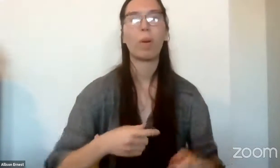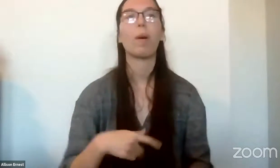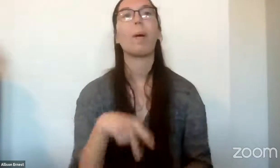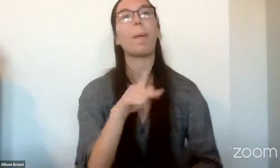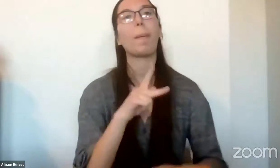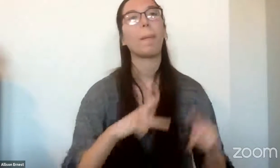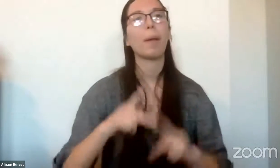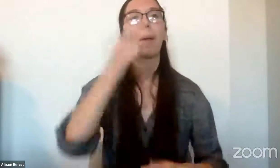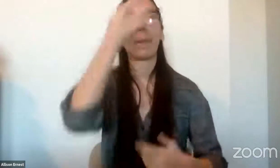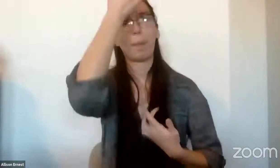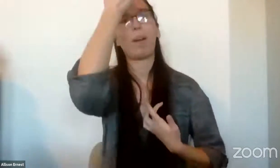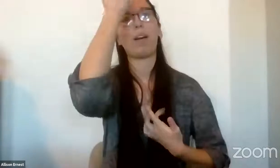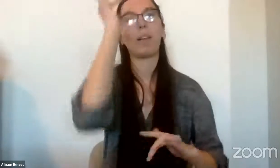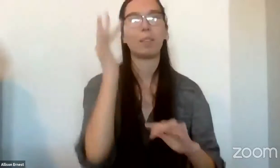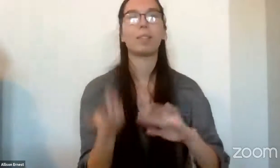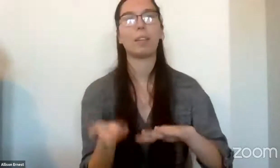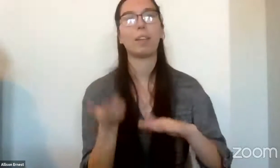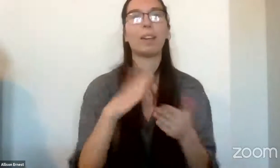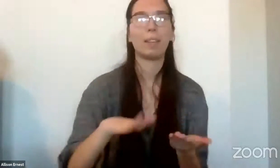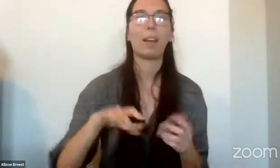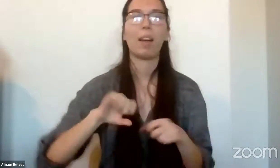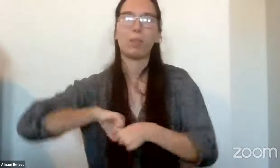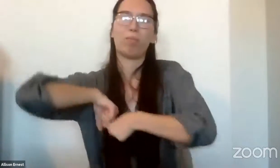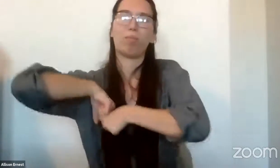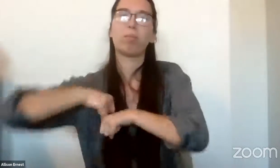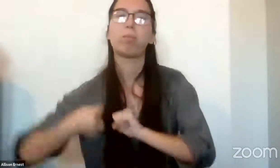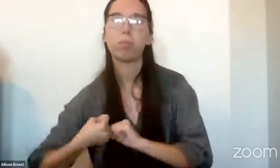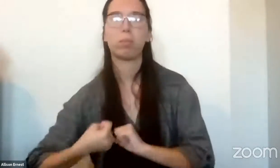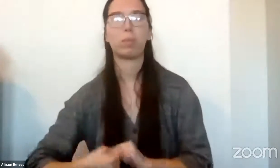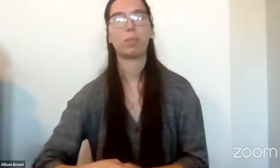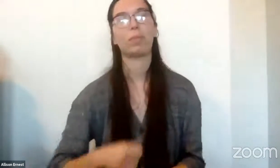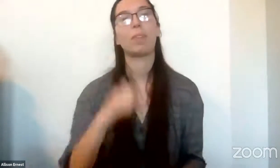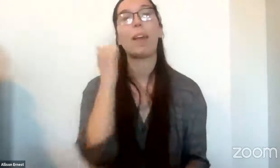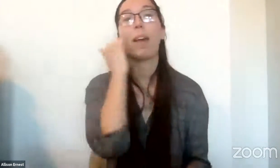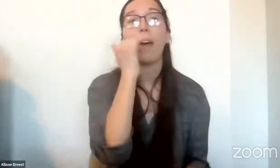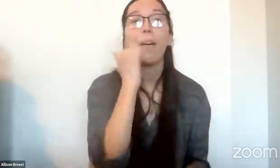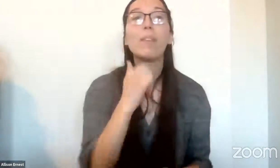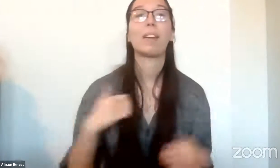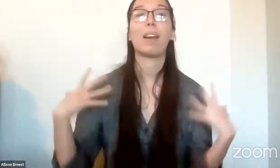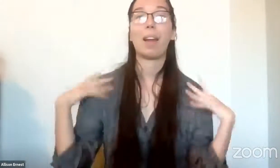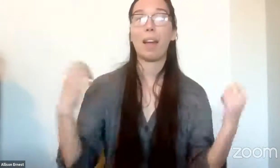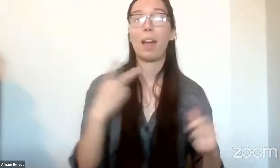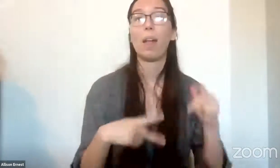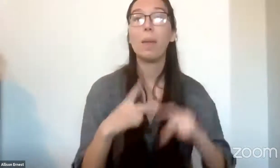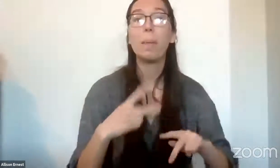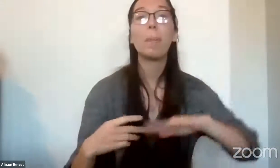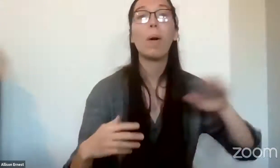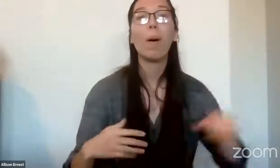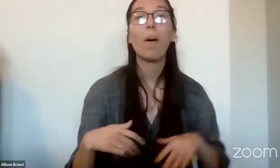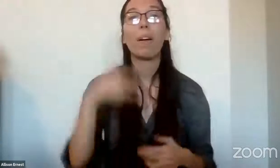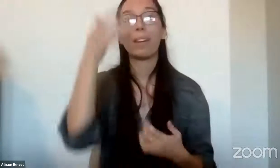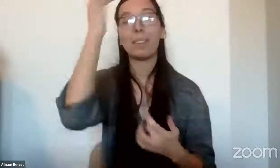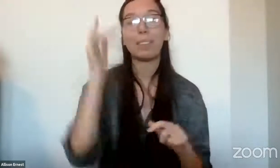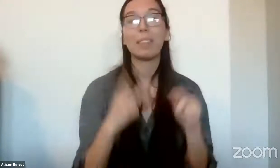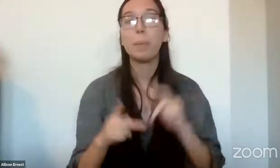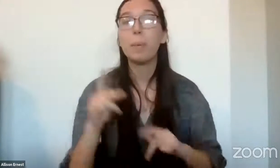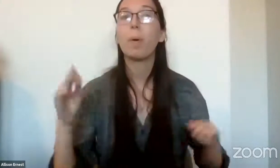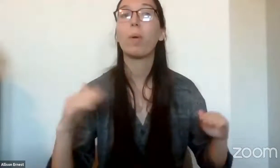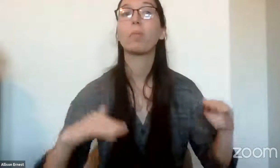this. This is one of the more serious texts, A Tiny Thing We Cannot See, and it will be performed by Allison Ernest. Allison is a first